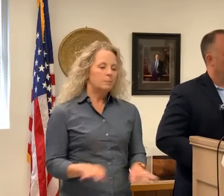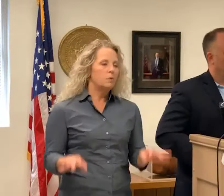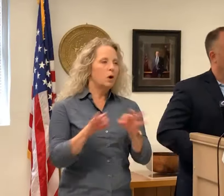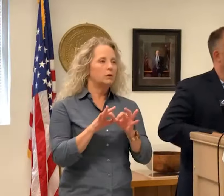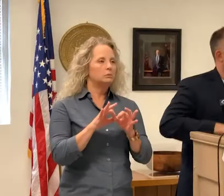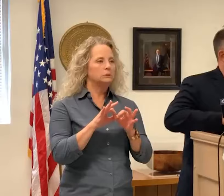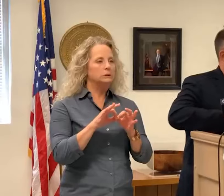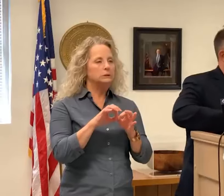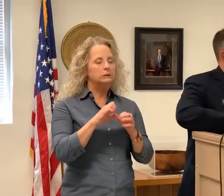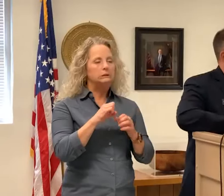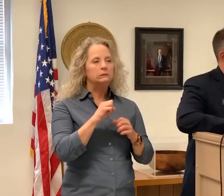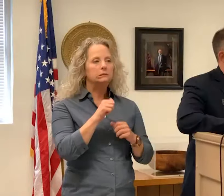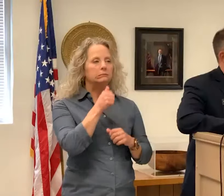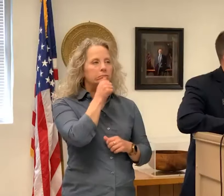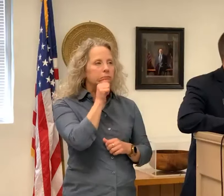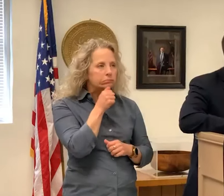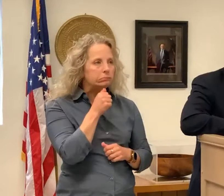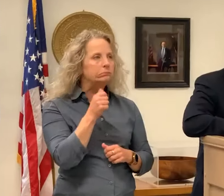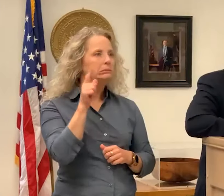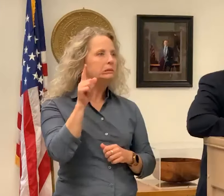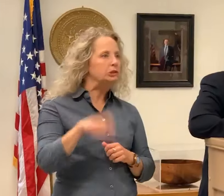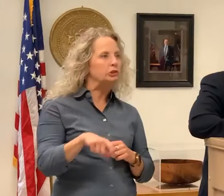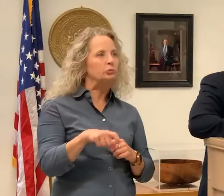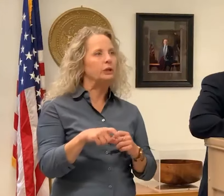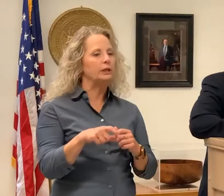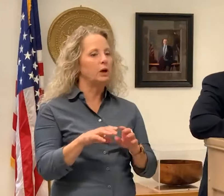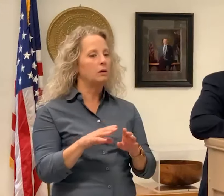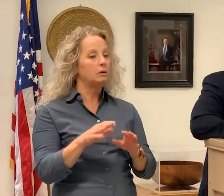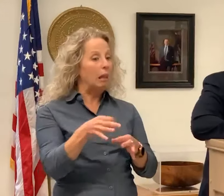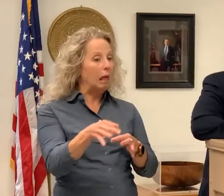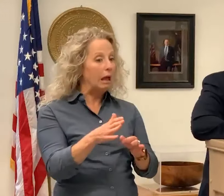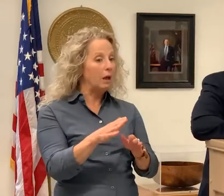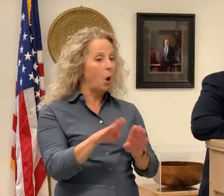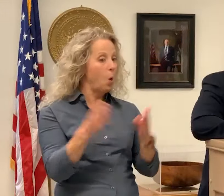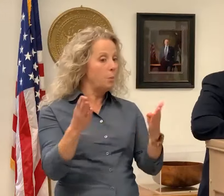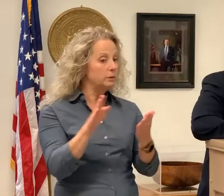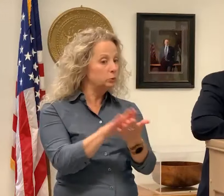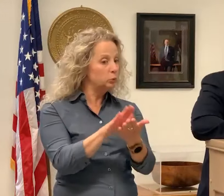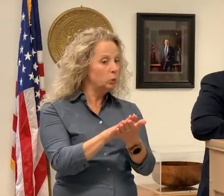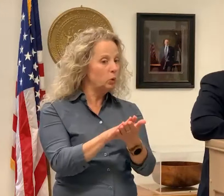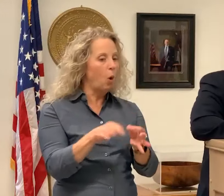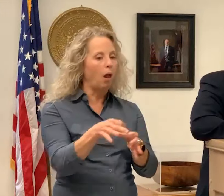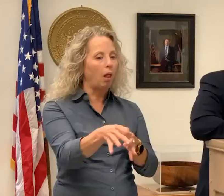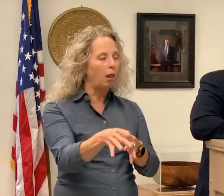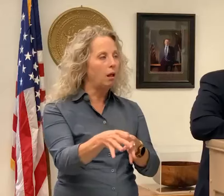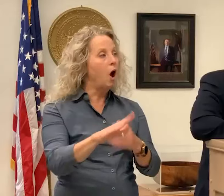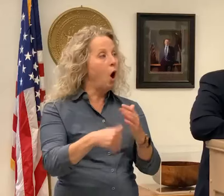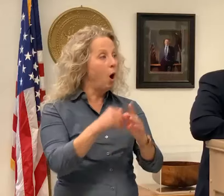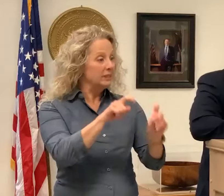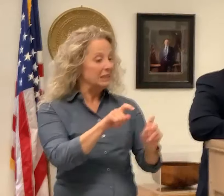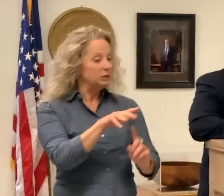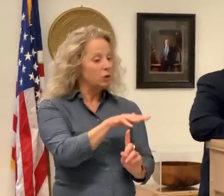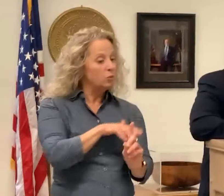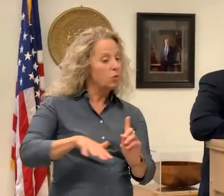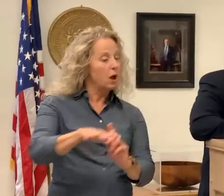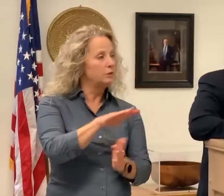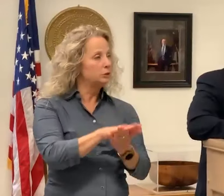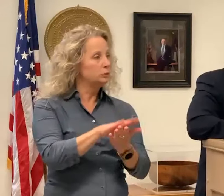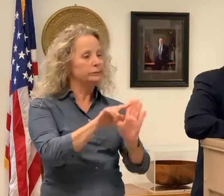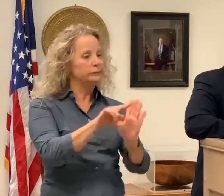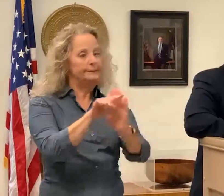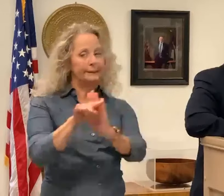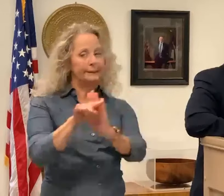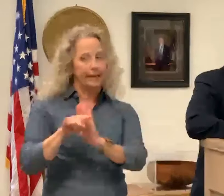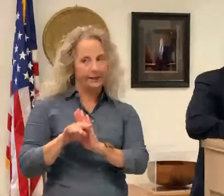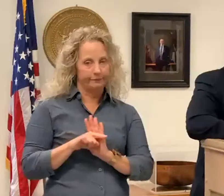this over the weekend, whether or not to delay the school reopening or not. So all of the tests around the schools have been